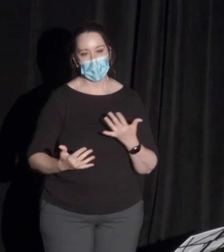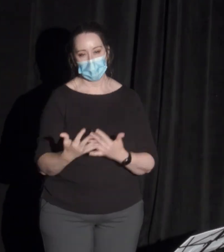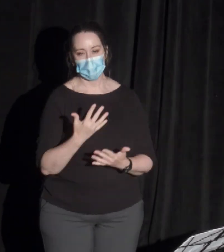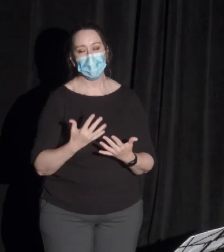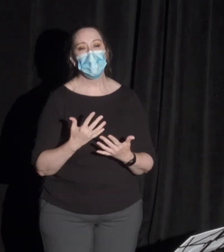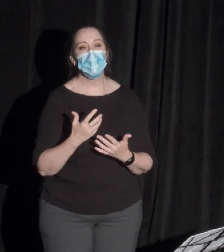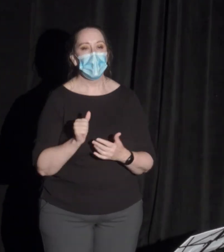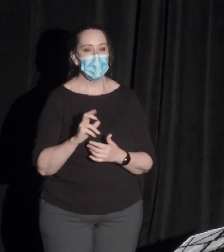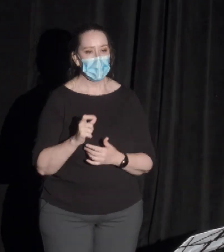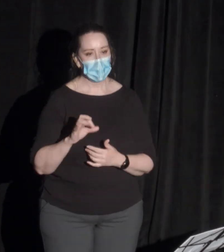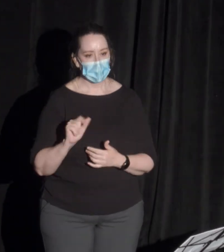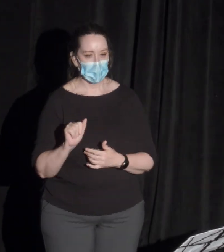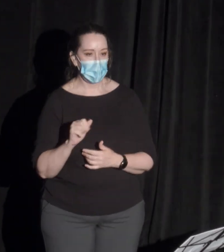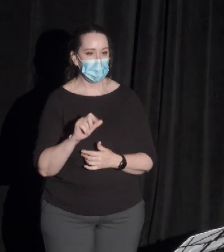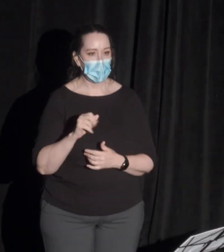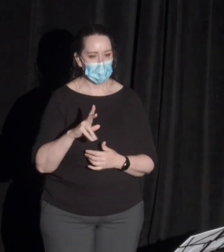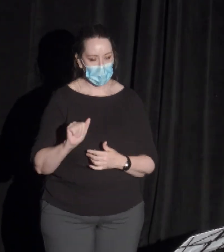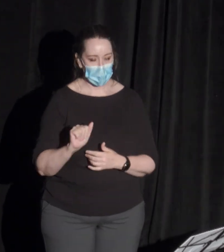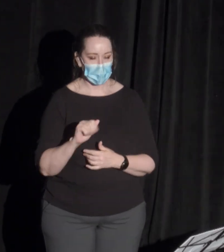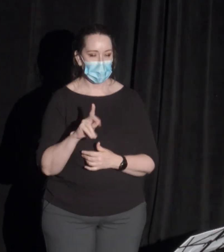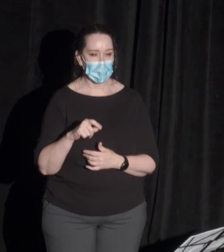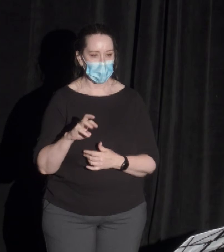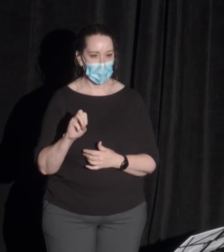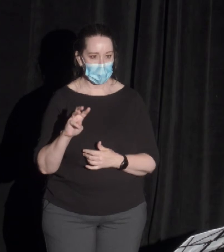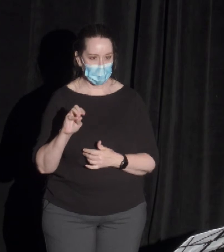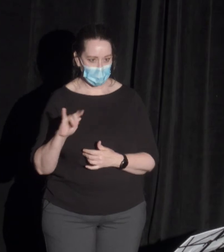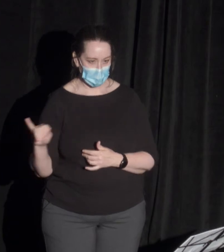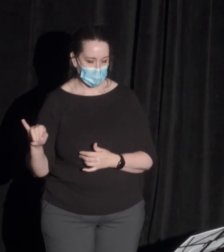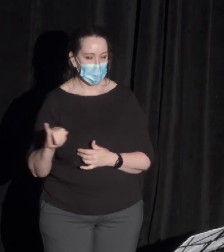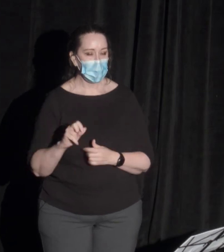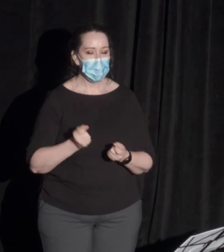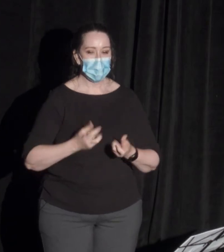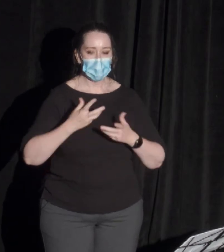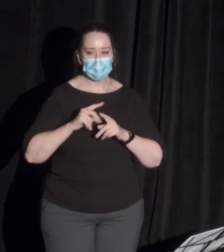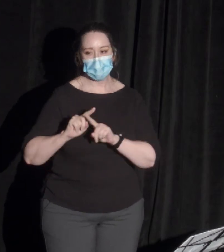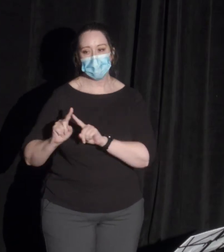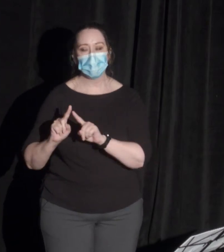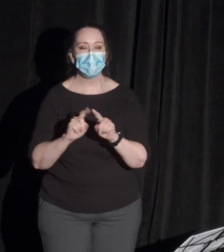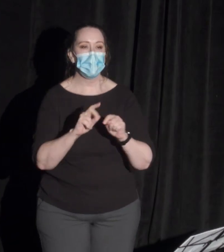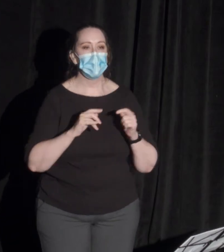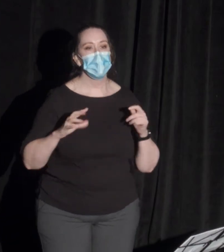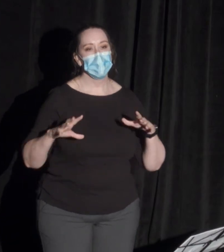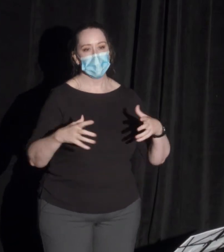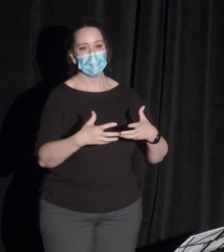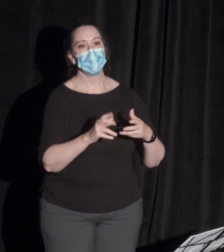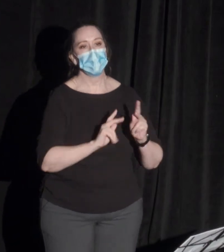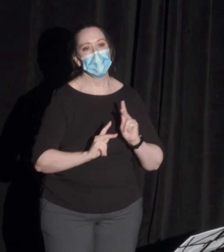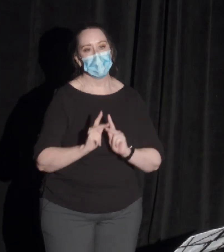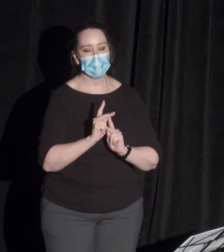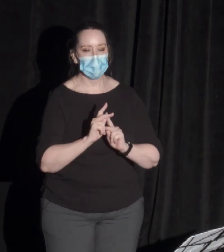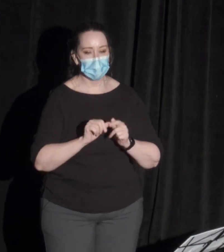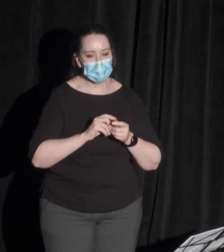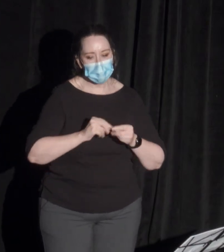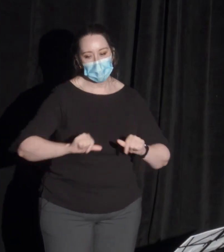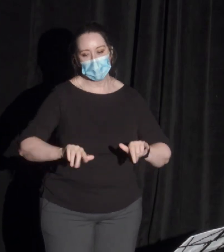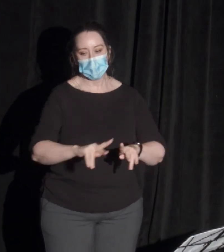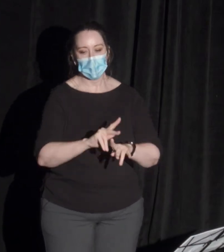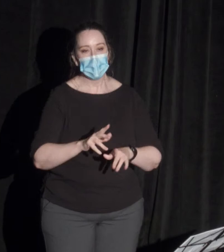Ojibwe, Ojawa, and the Potawatomi, along with dozens of tribes who cultivated and molded the land to sustainably suit their needs